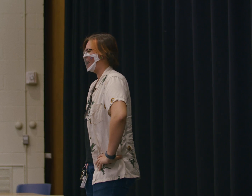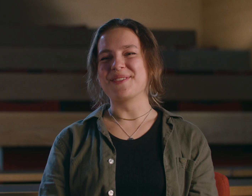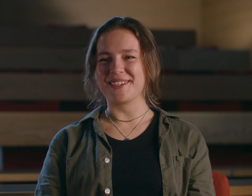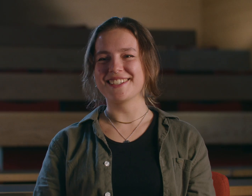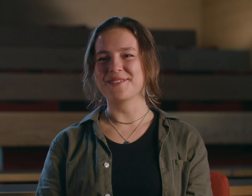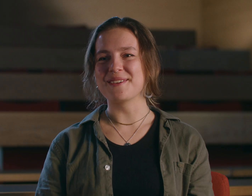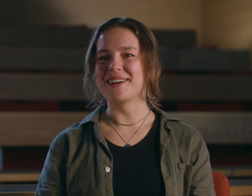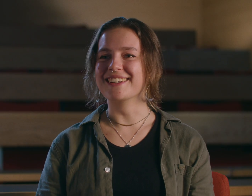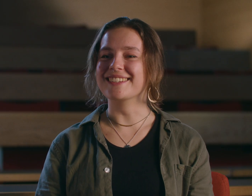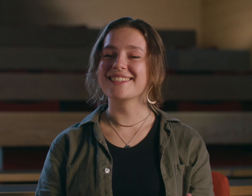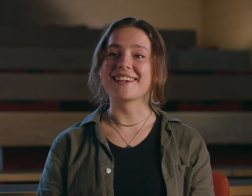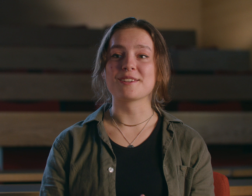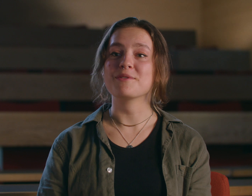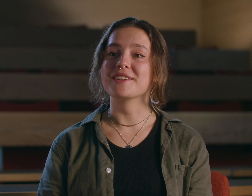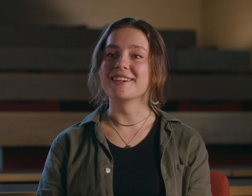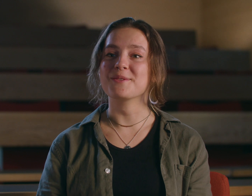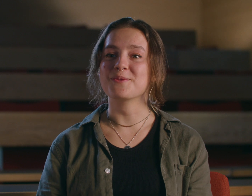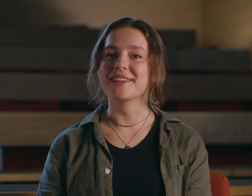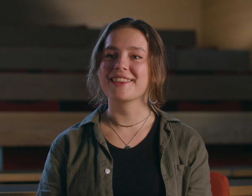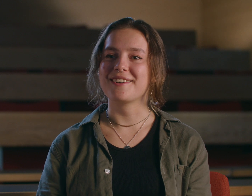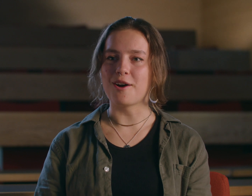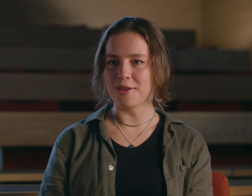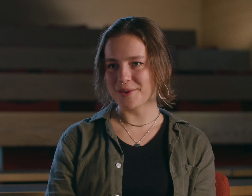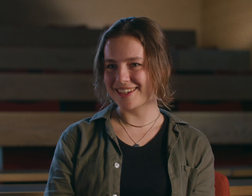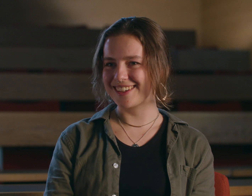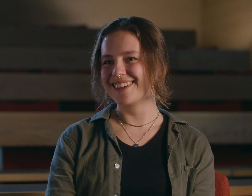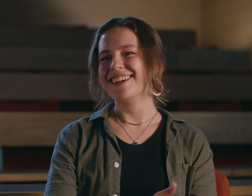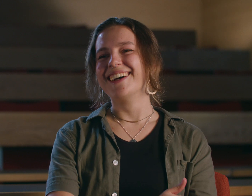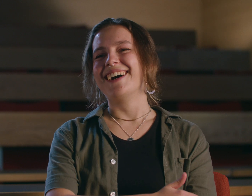So this year we combined ASL movie night with Halloween.